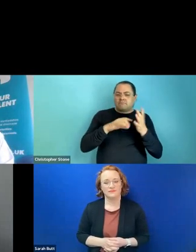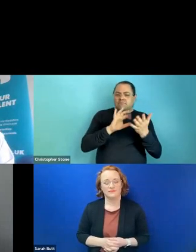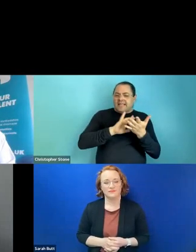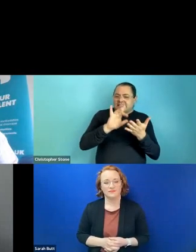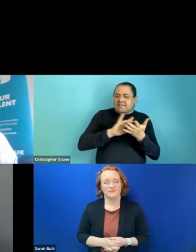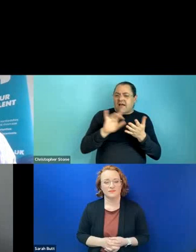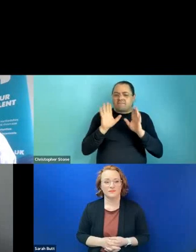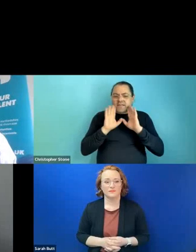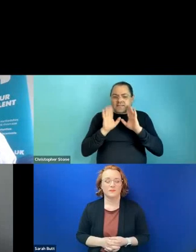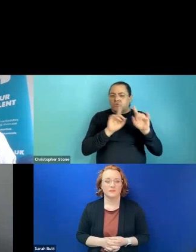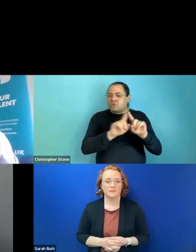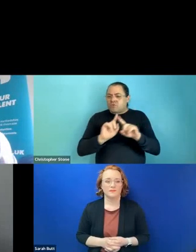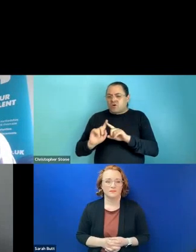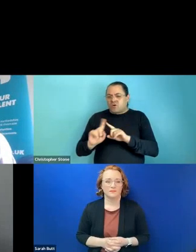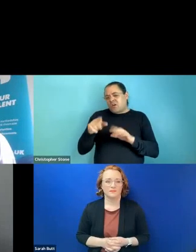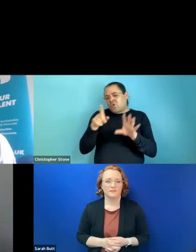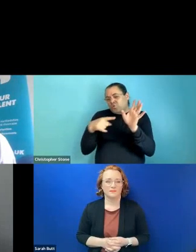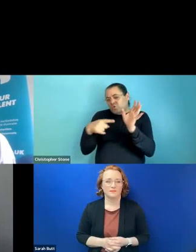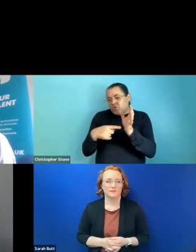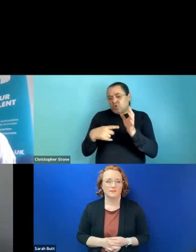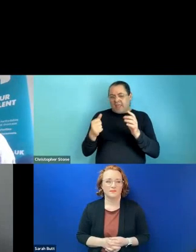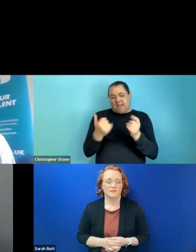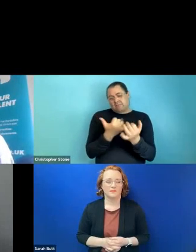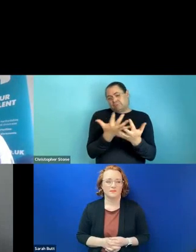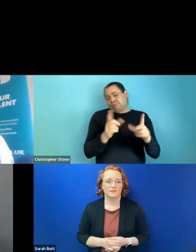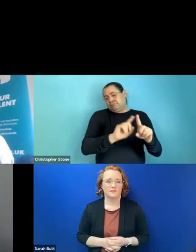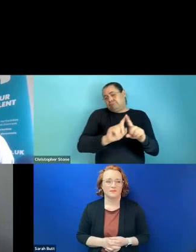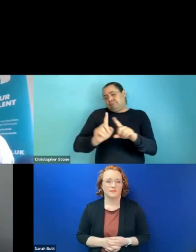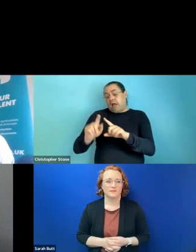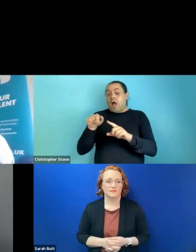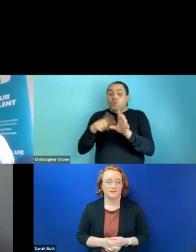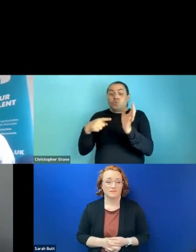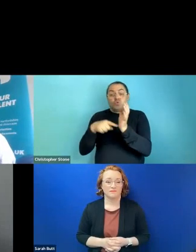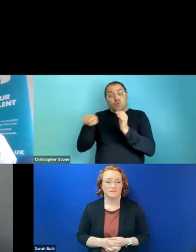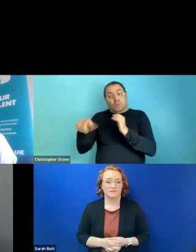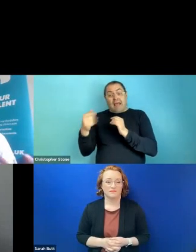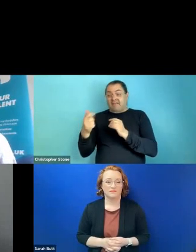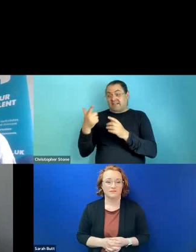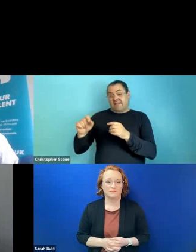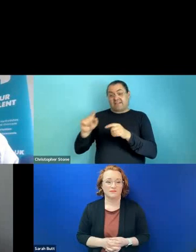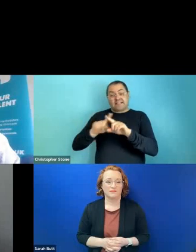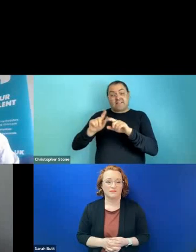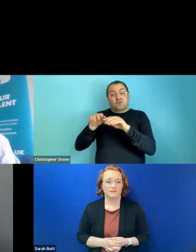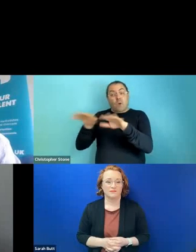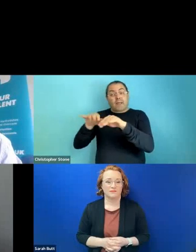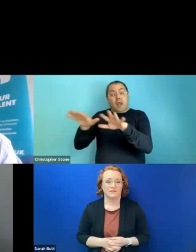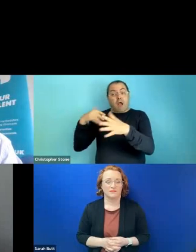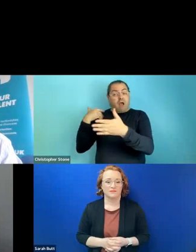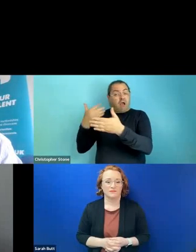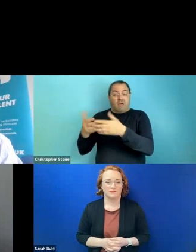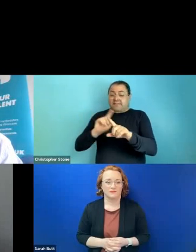YouTube channel. You will be able to find about 70 other webinars that we've recorded over the last few years covering a whole variety